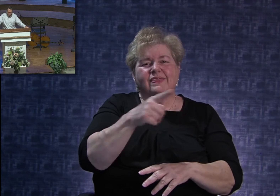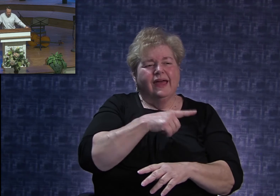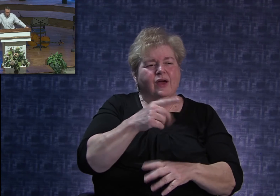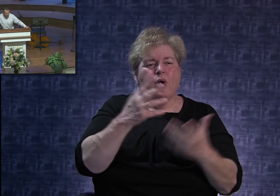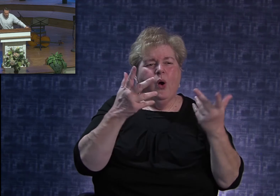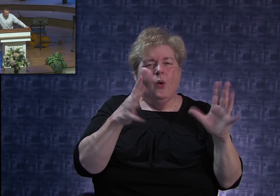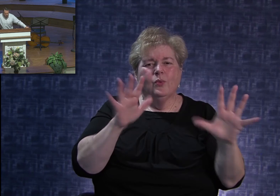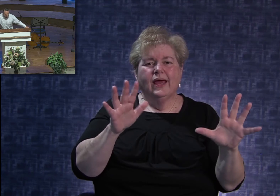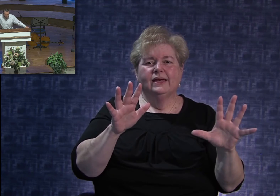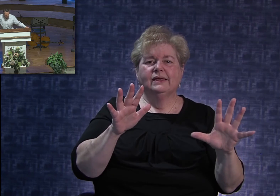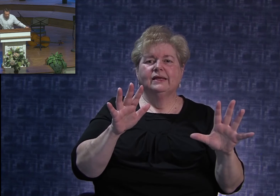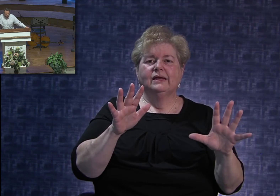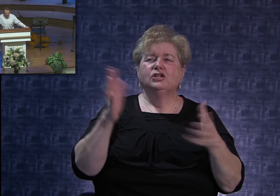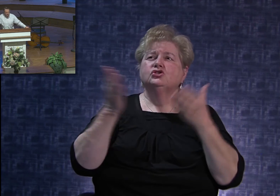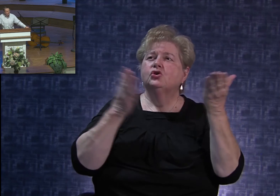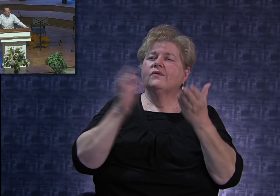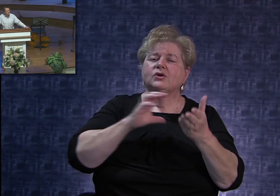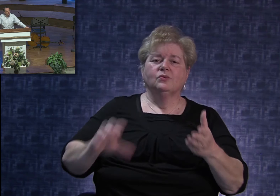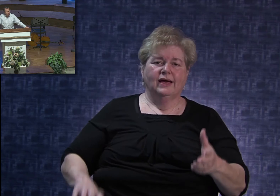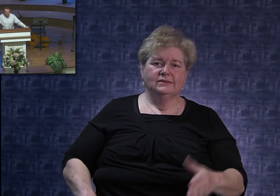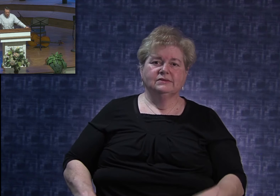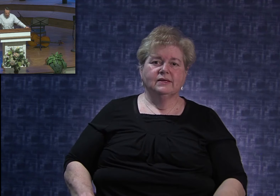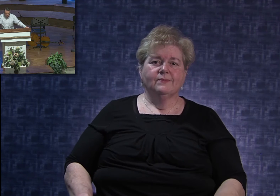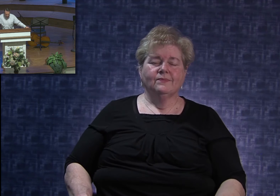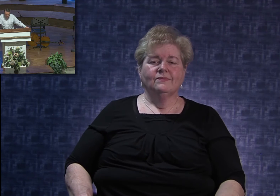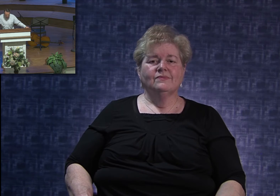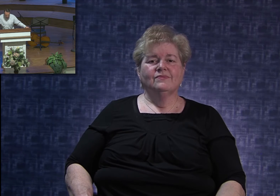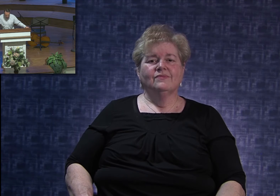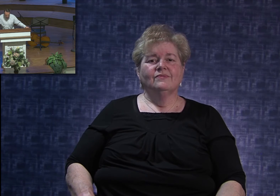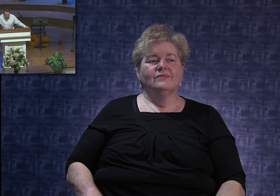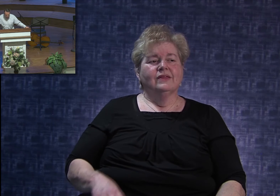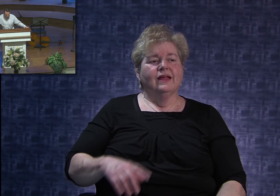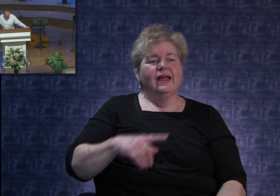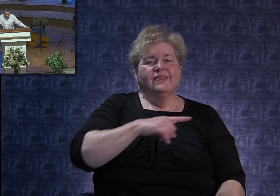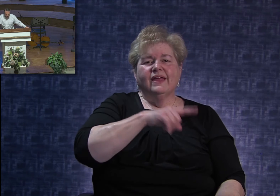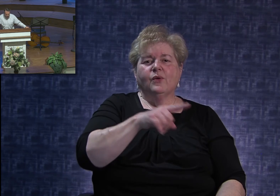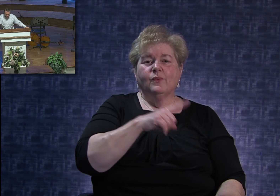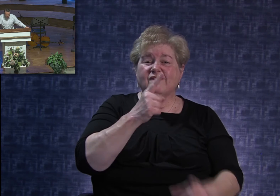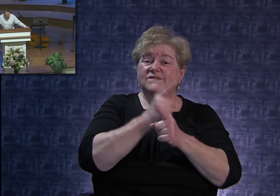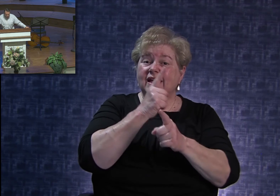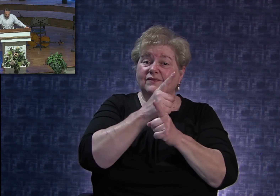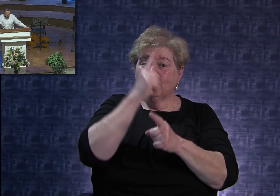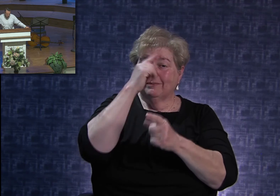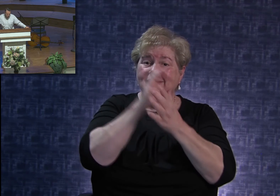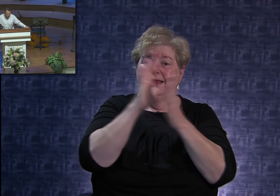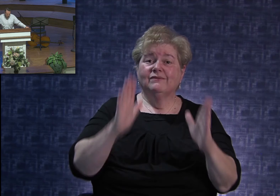people who were serving Christ. They were a faithful group of